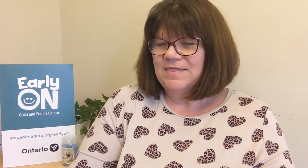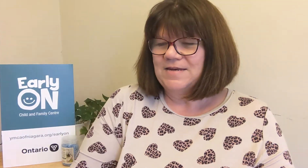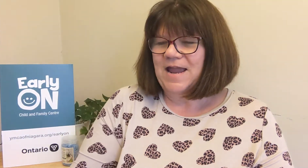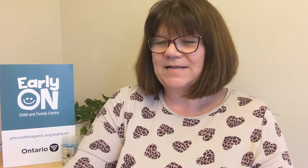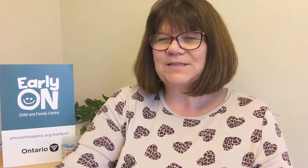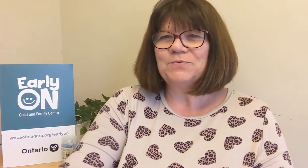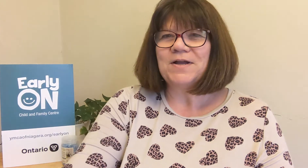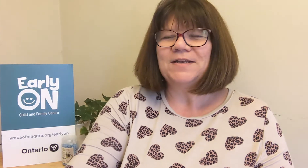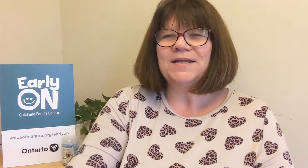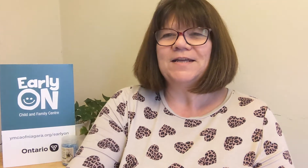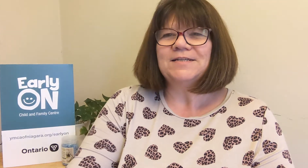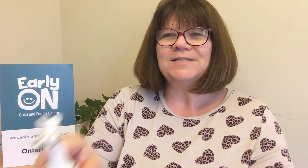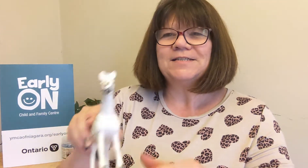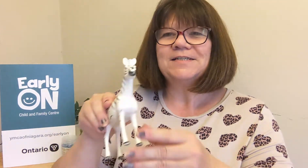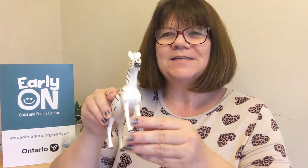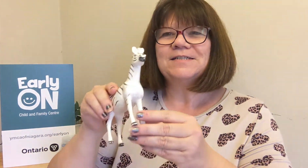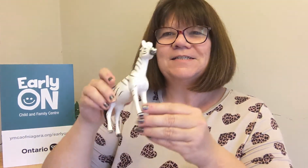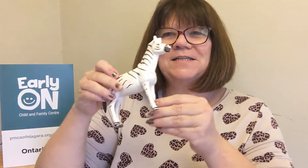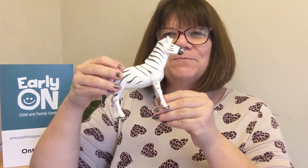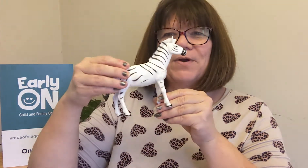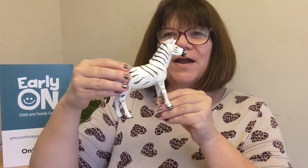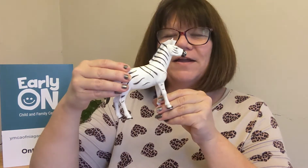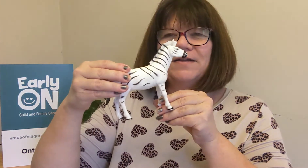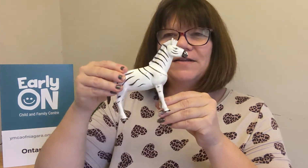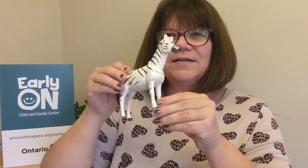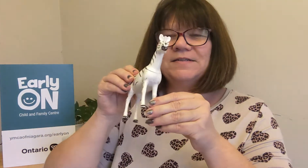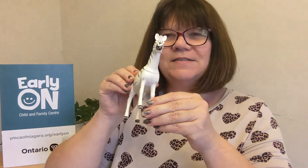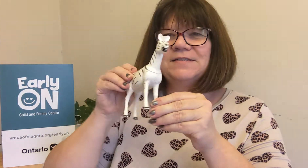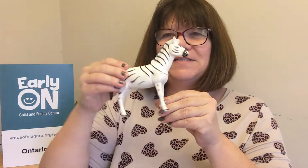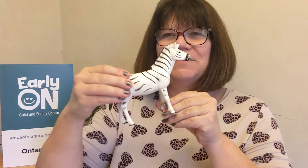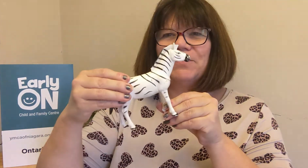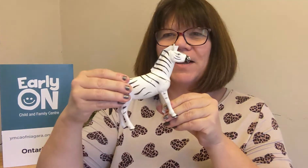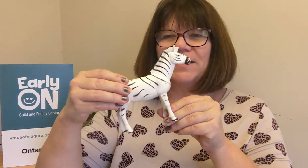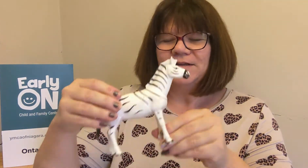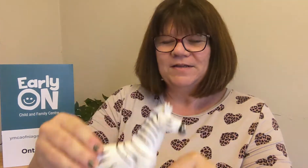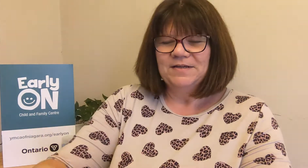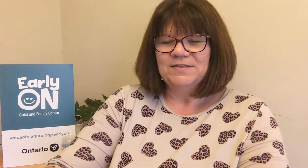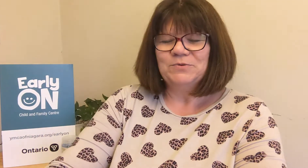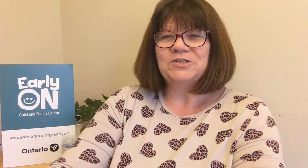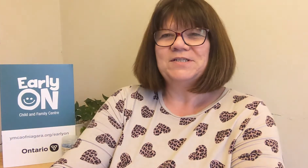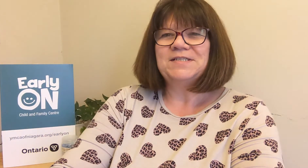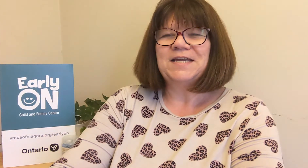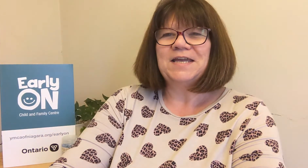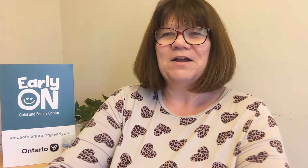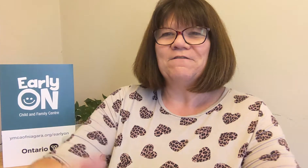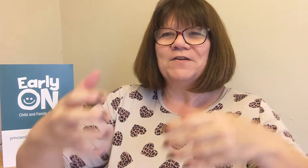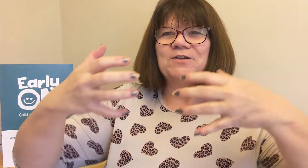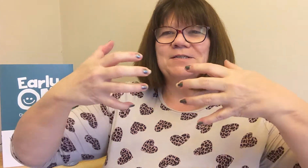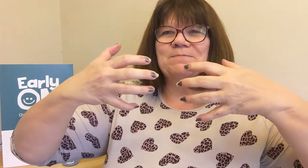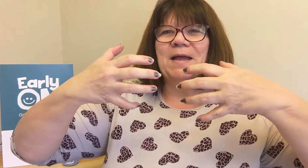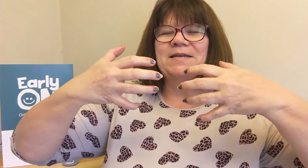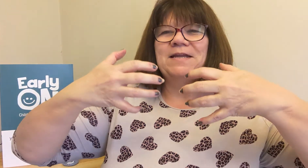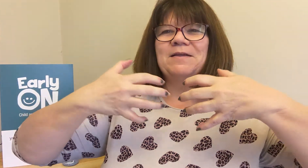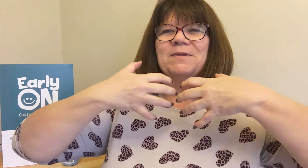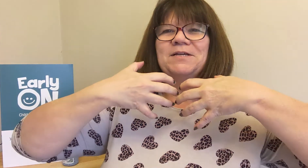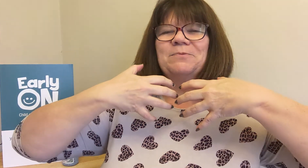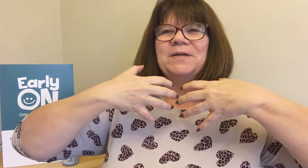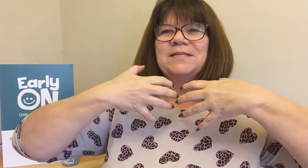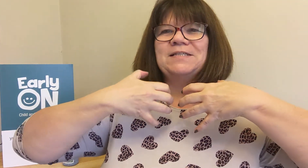The next one is zebra. Zebra. So we're just taking our fingers and bending them a little bit and